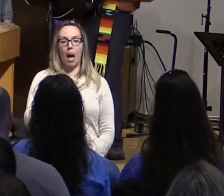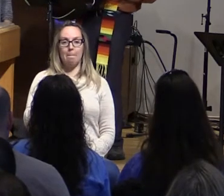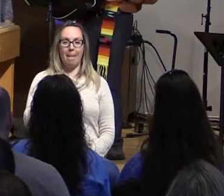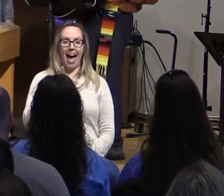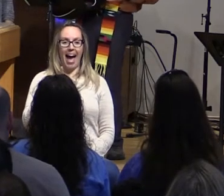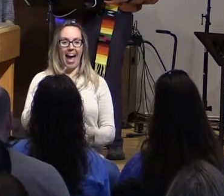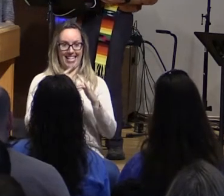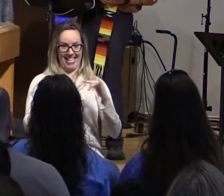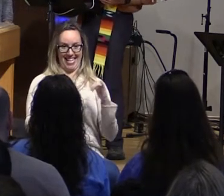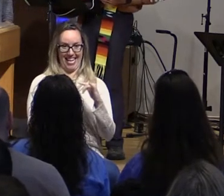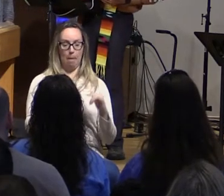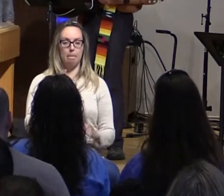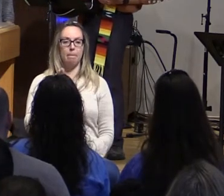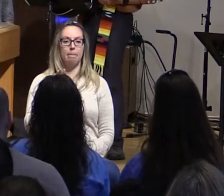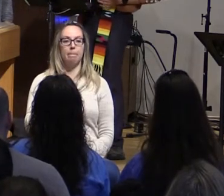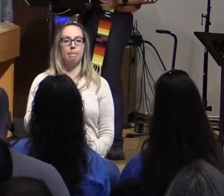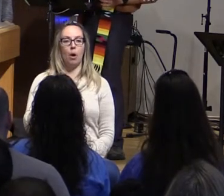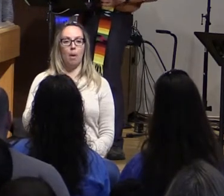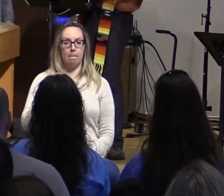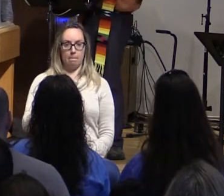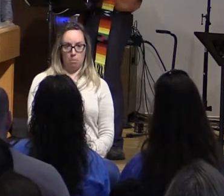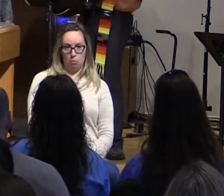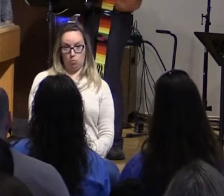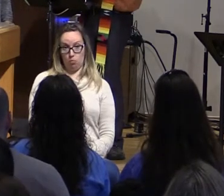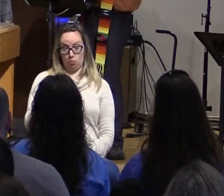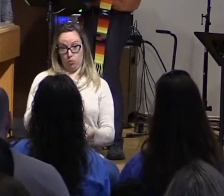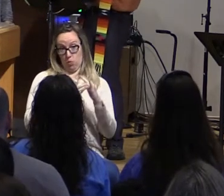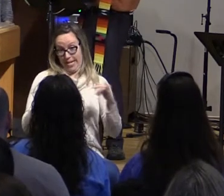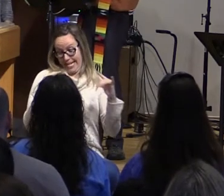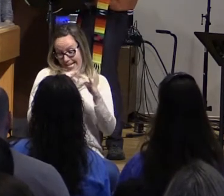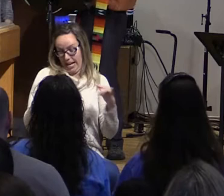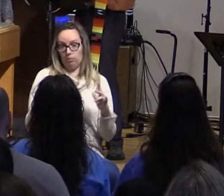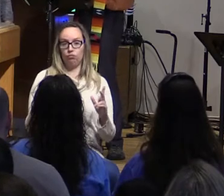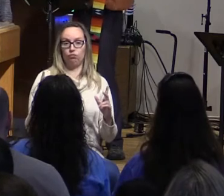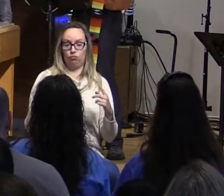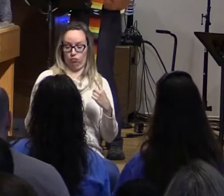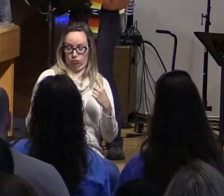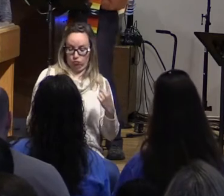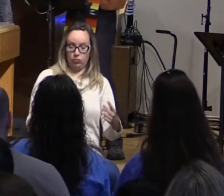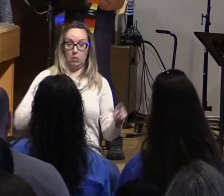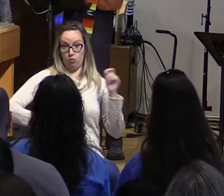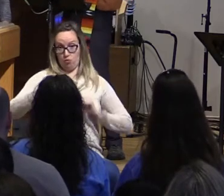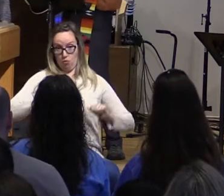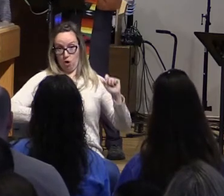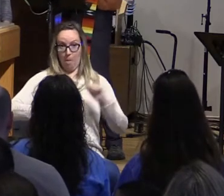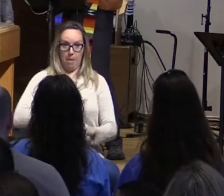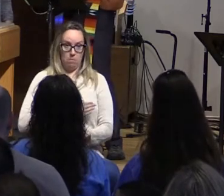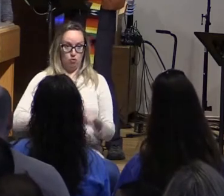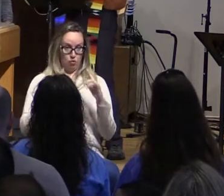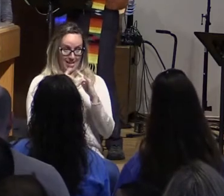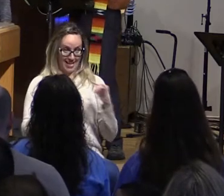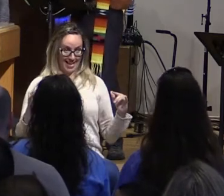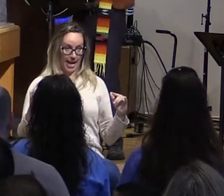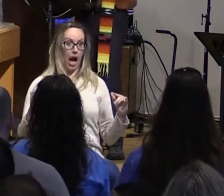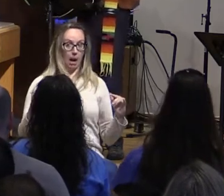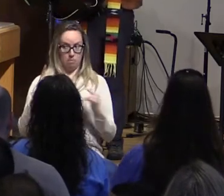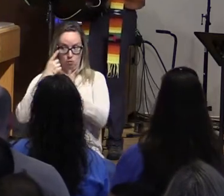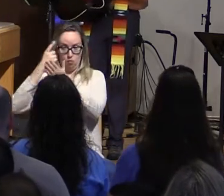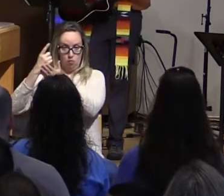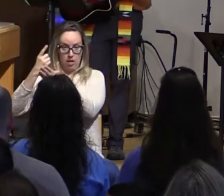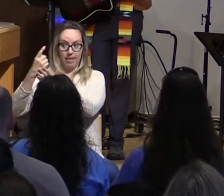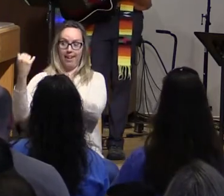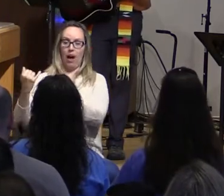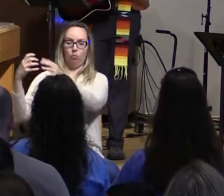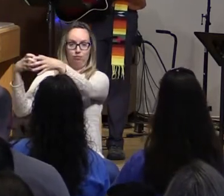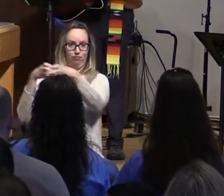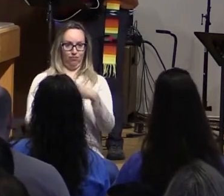which is our church camp out in Chugiak, has been having music and drama camp all week, and they're going to do their final performance